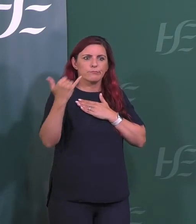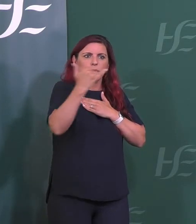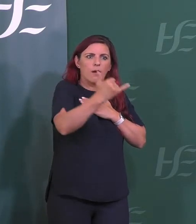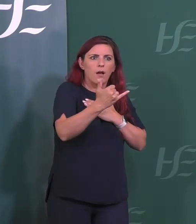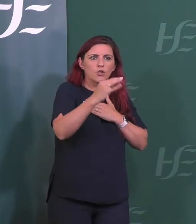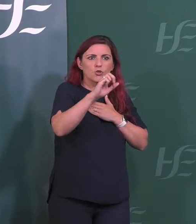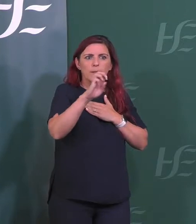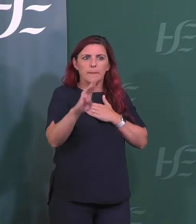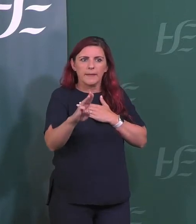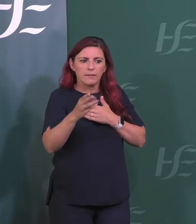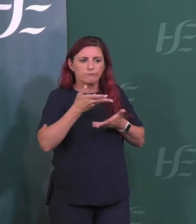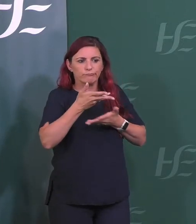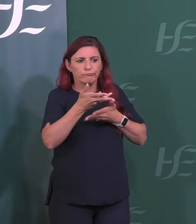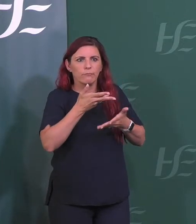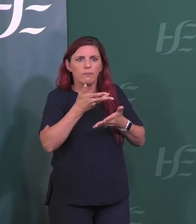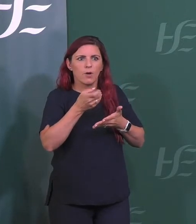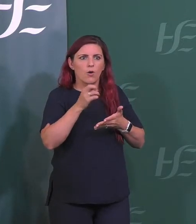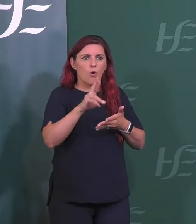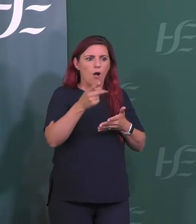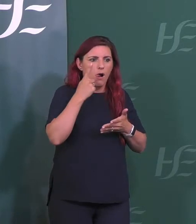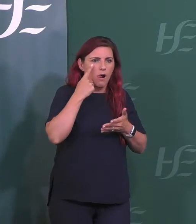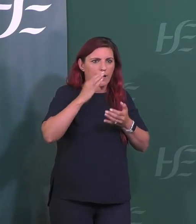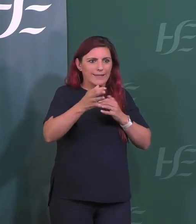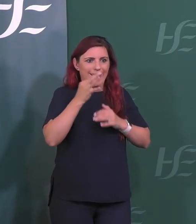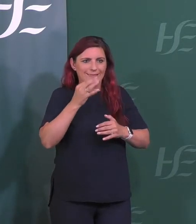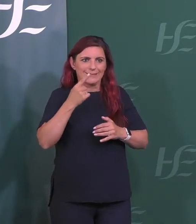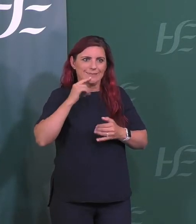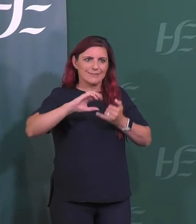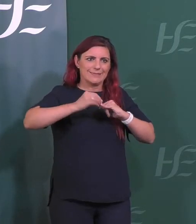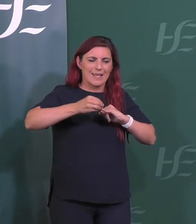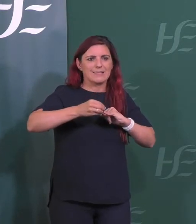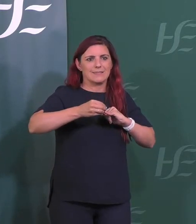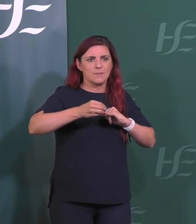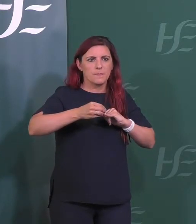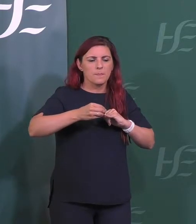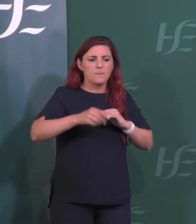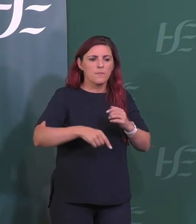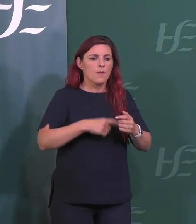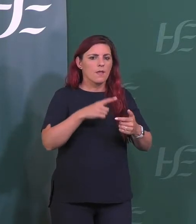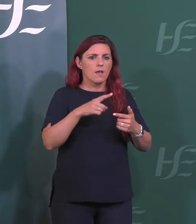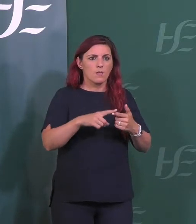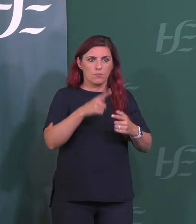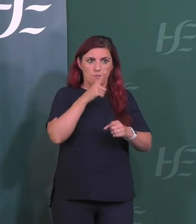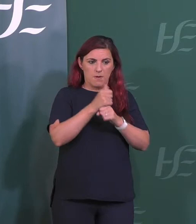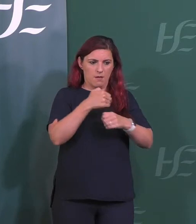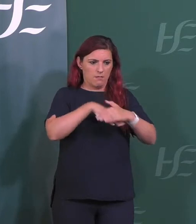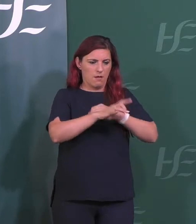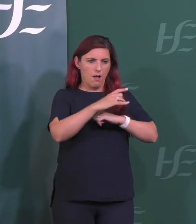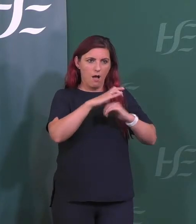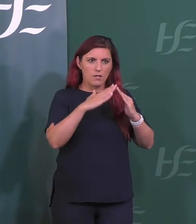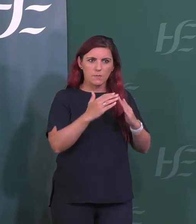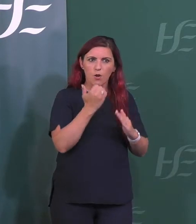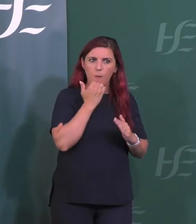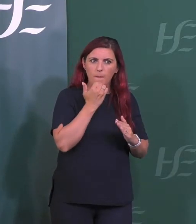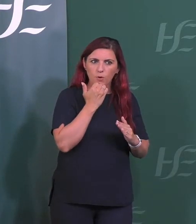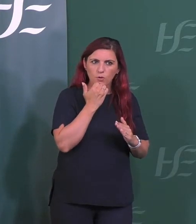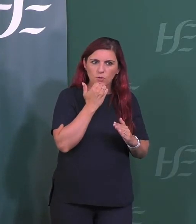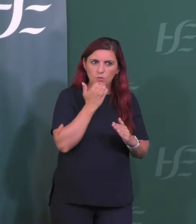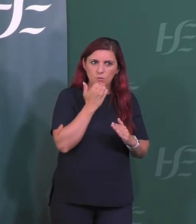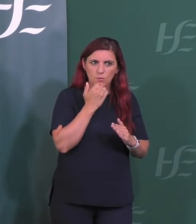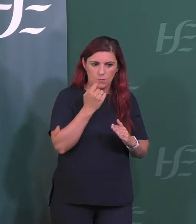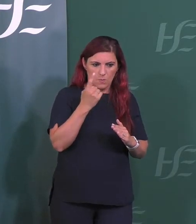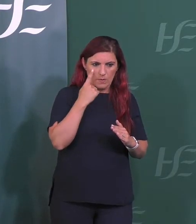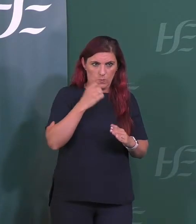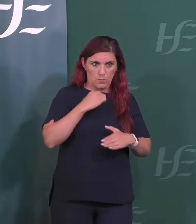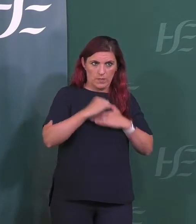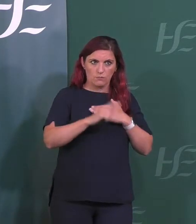GP or test one way or the other. On hospitalizations, as you'll have seen from today's reports,